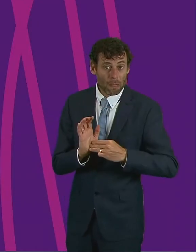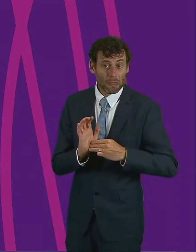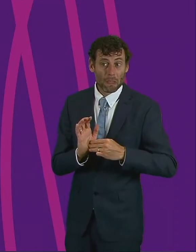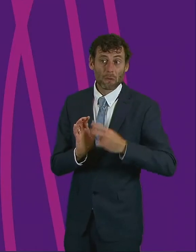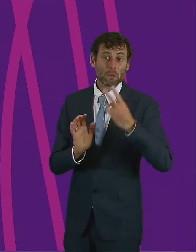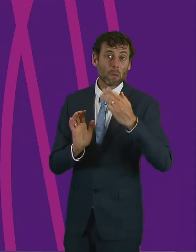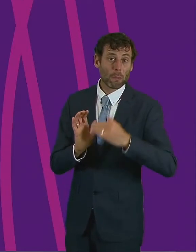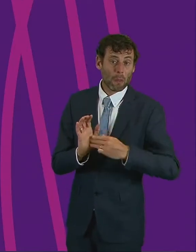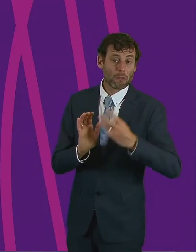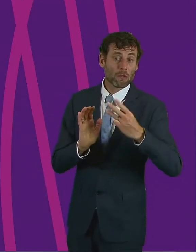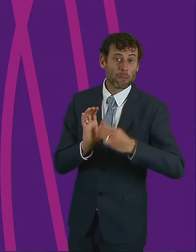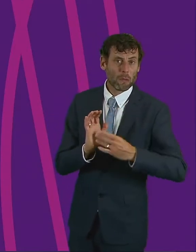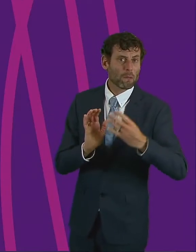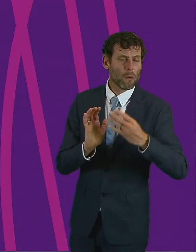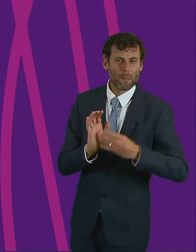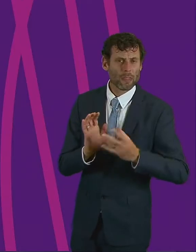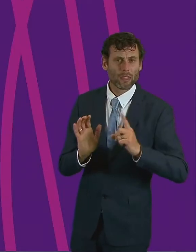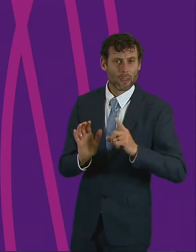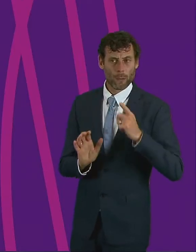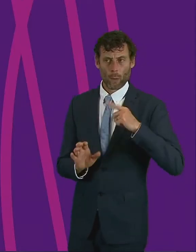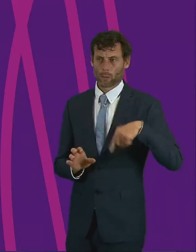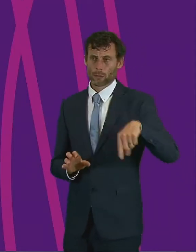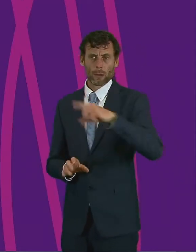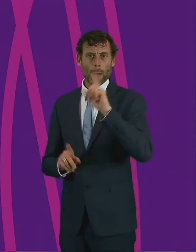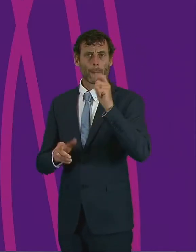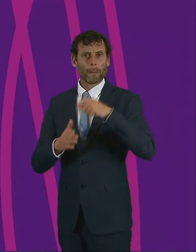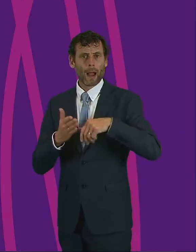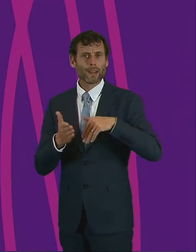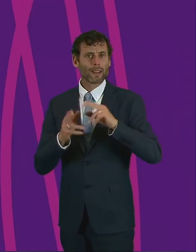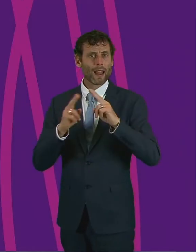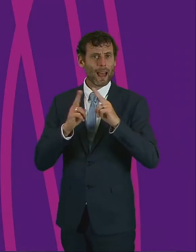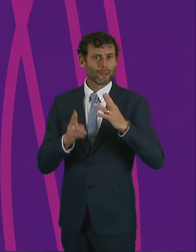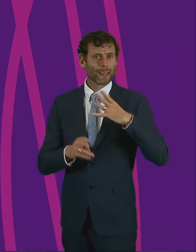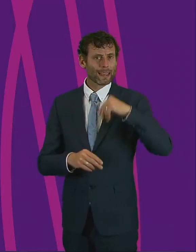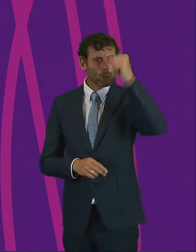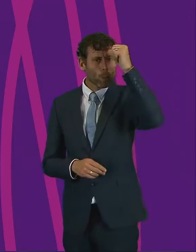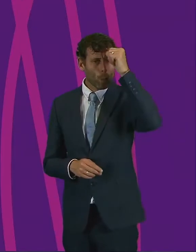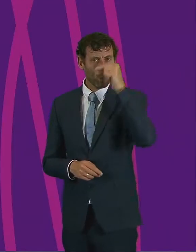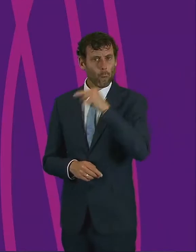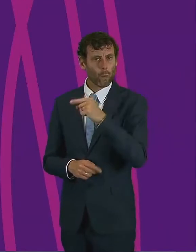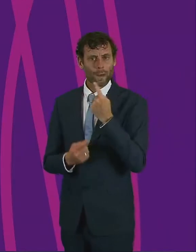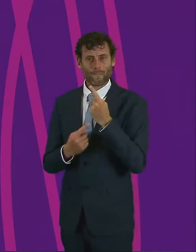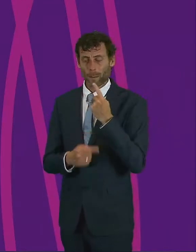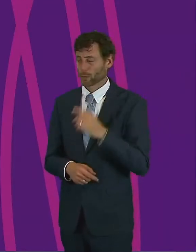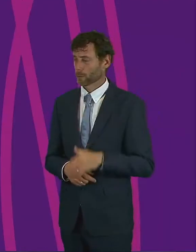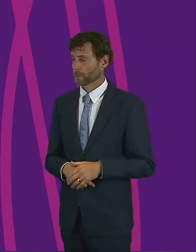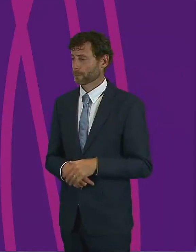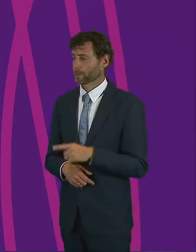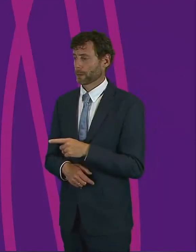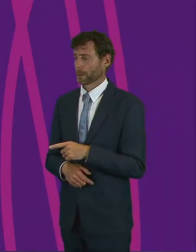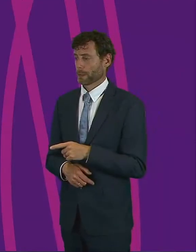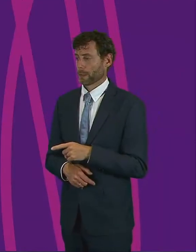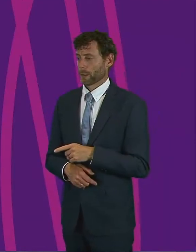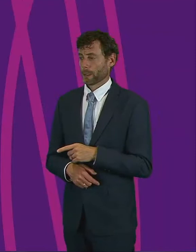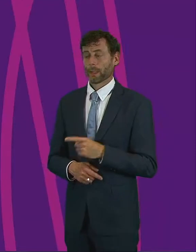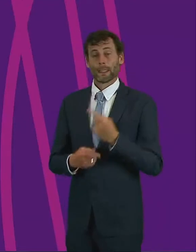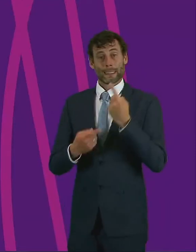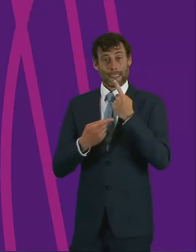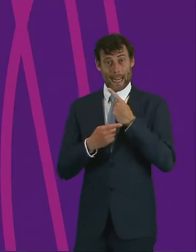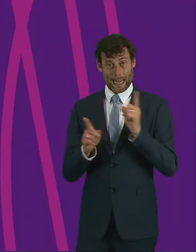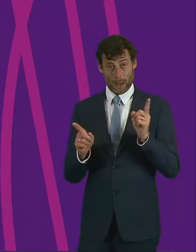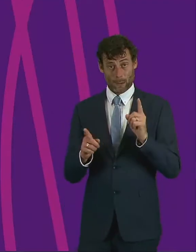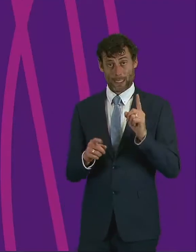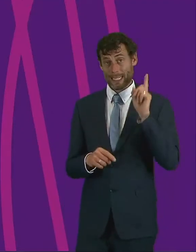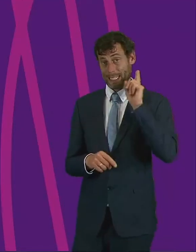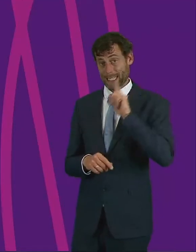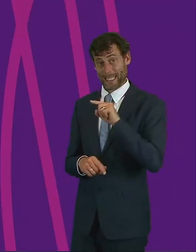month after? Because I think the market needs to know. Kate Forbes. Respectfully, I would start by saying, by making the announcement